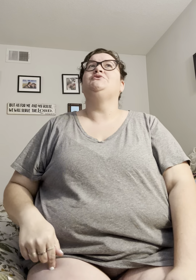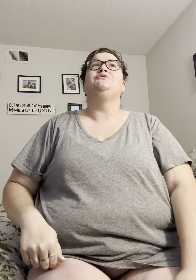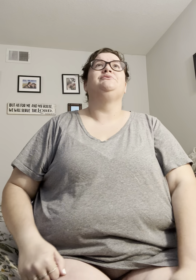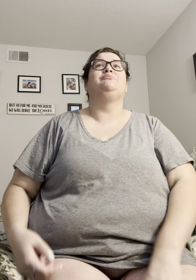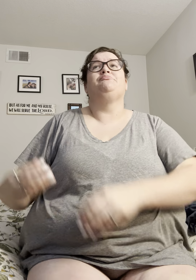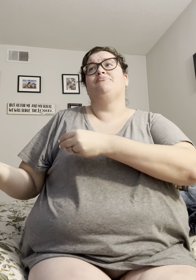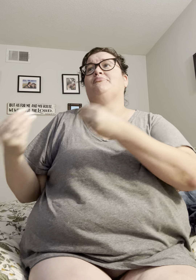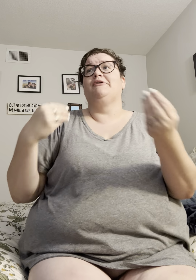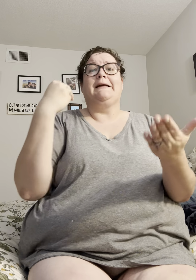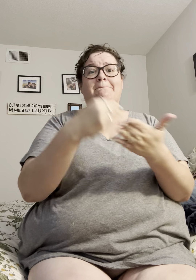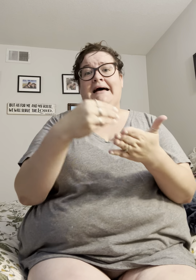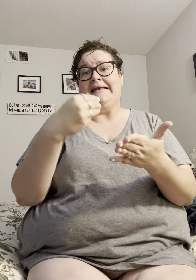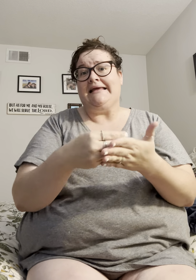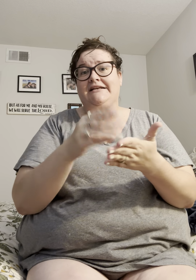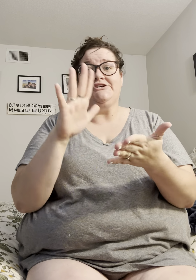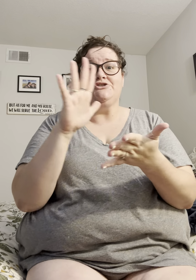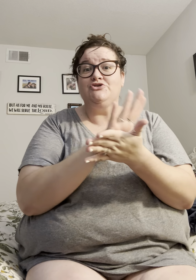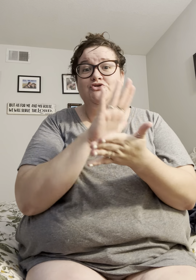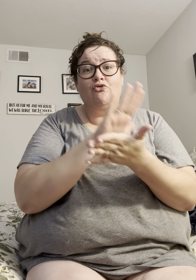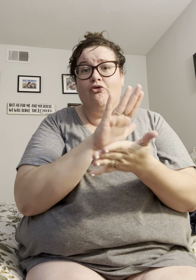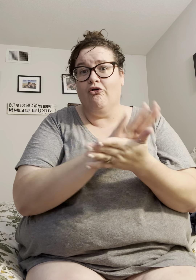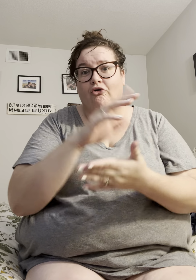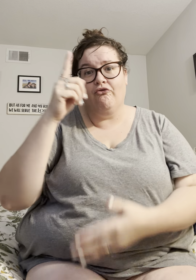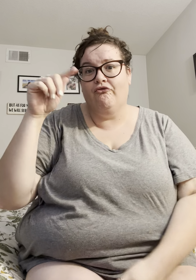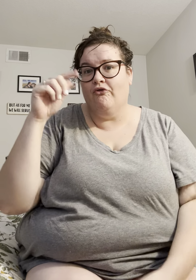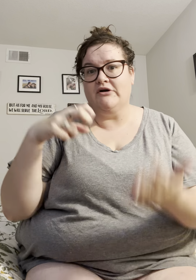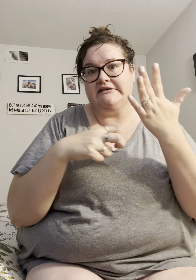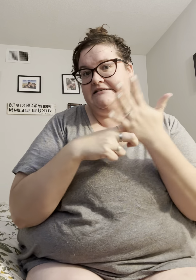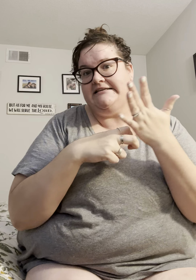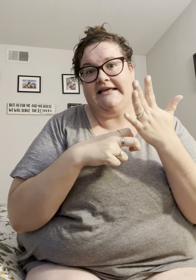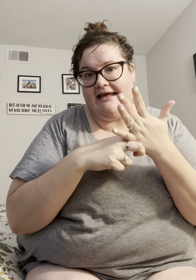to bring money to school for a ticket.